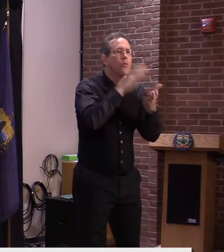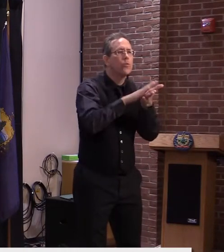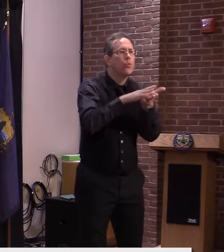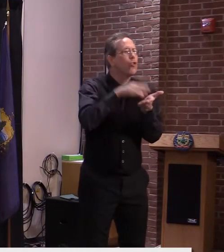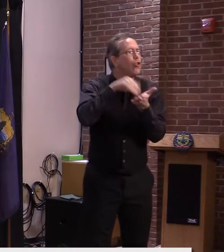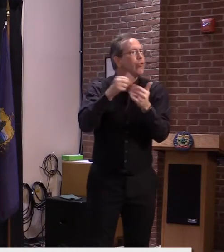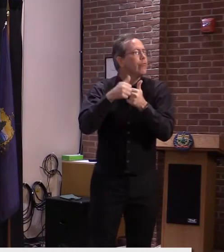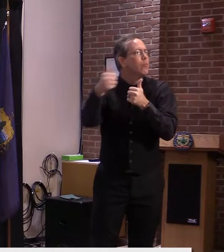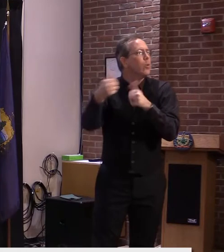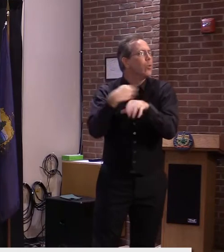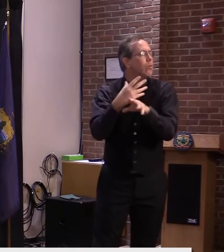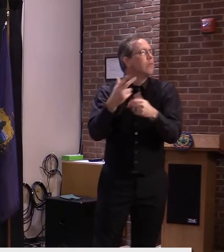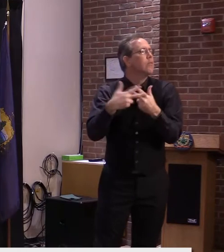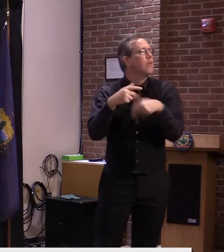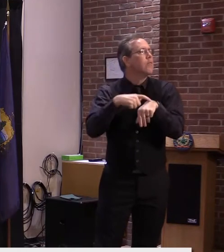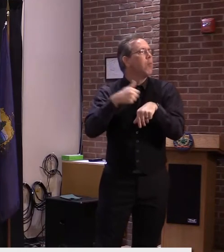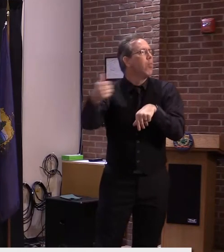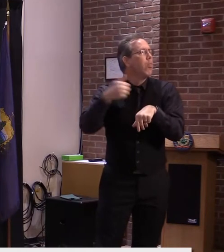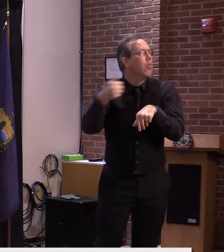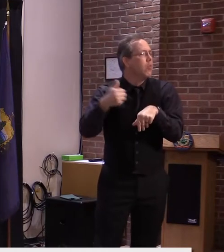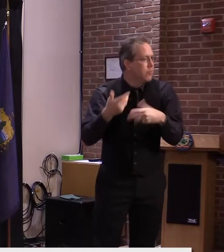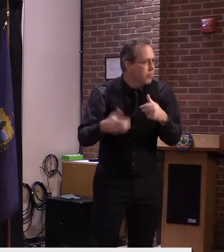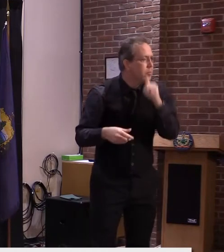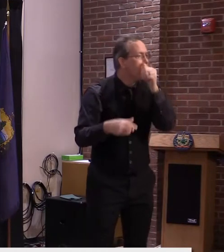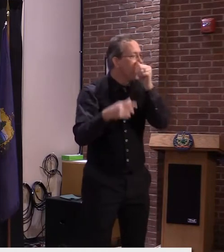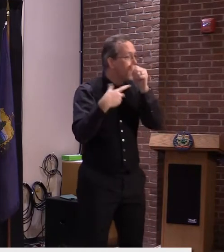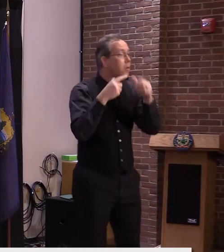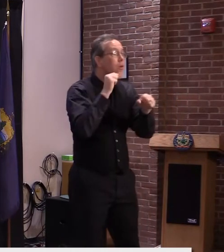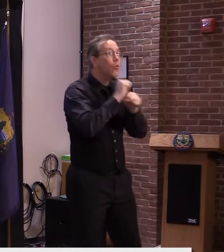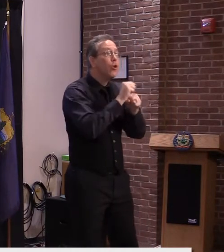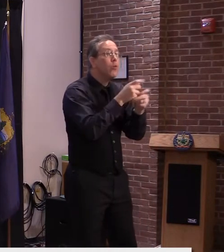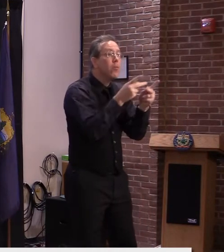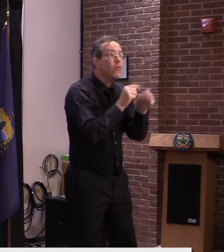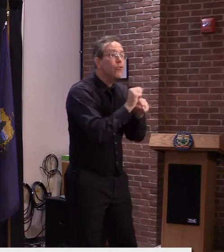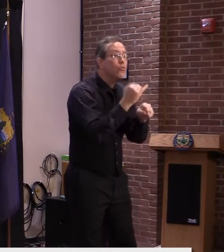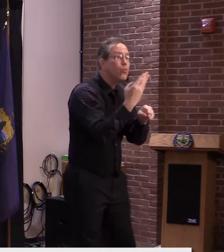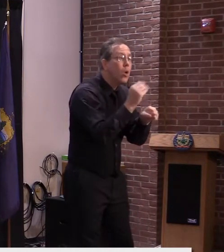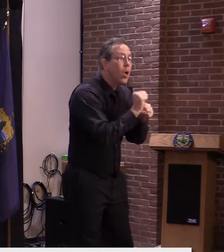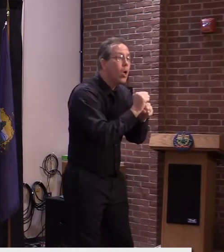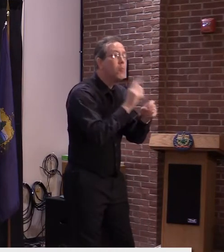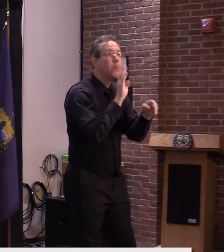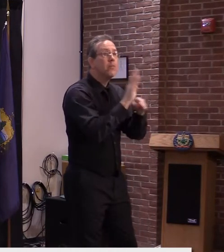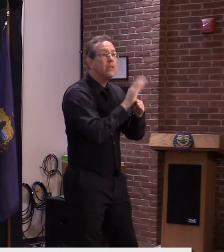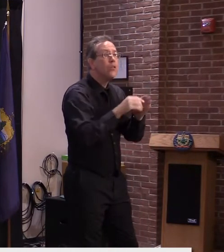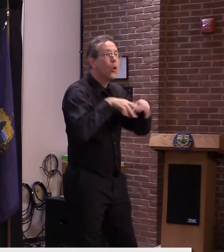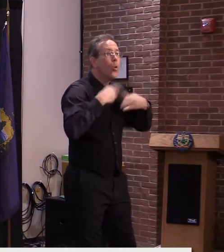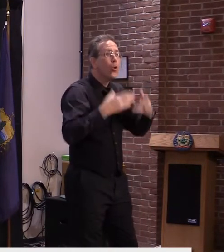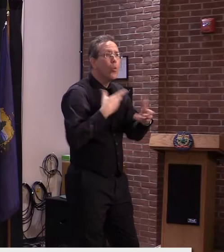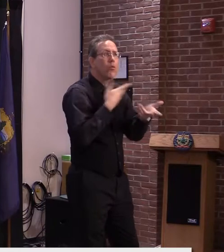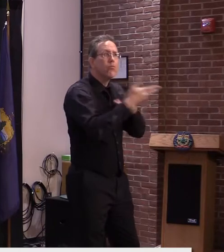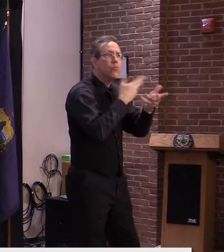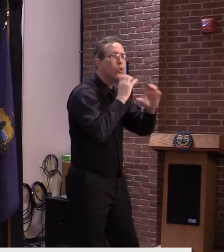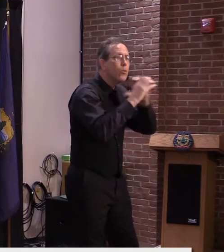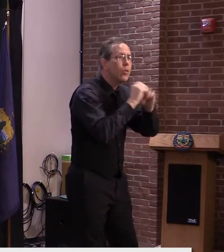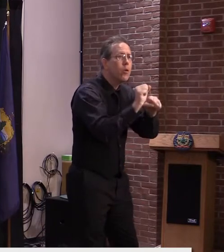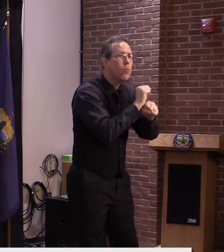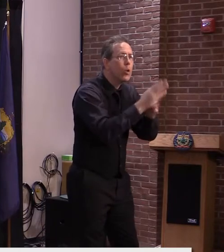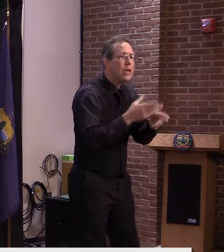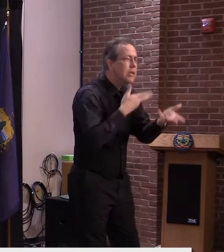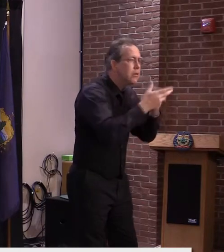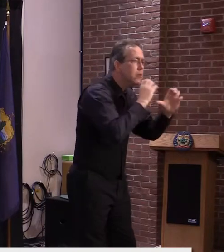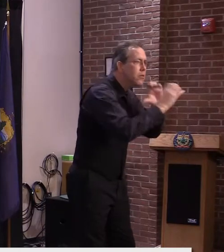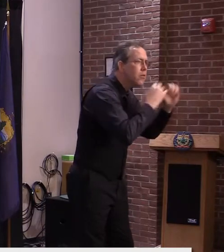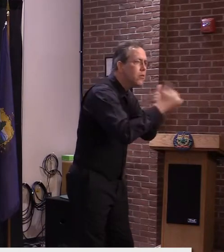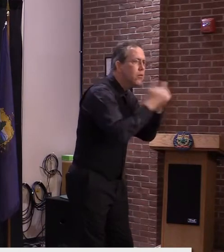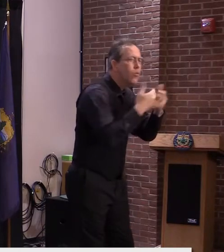from the self-employed to corporate executives, rely on a cell phone to connect with clients and customers. We need to attract workers and